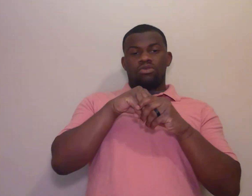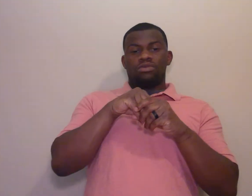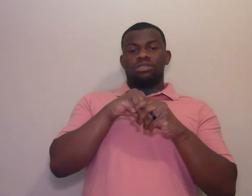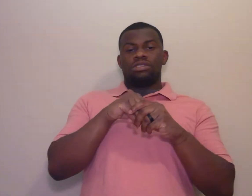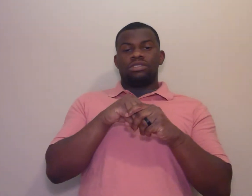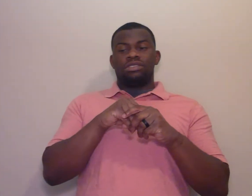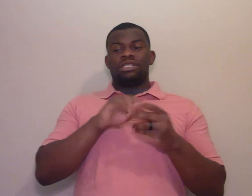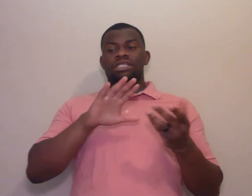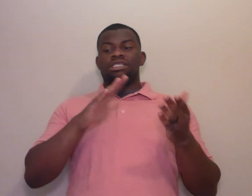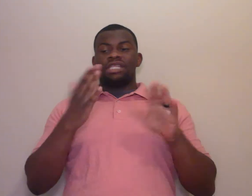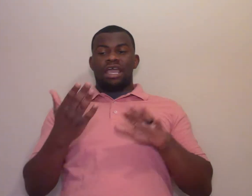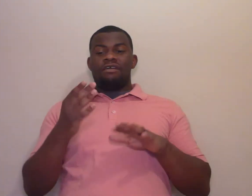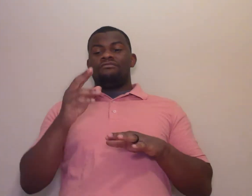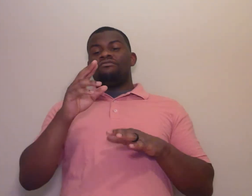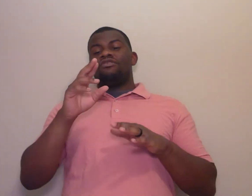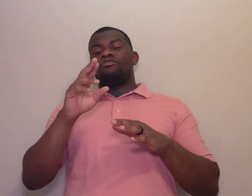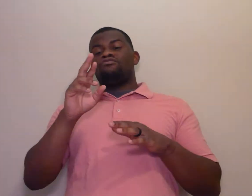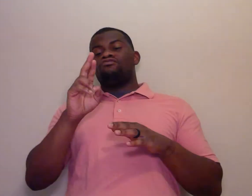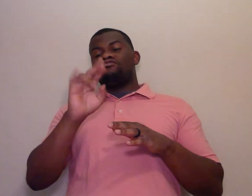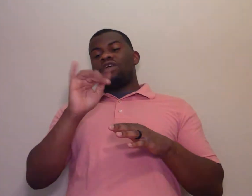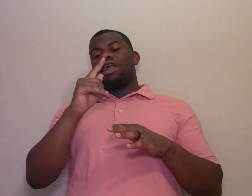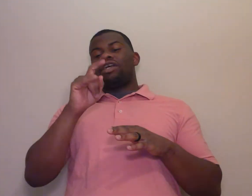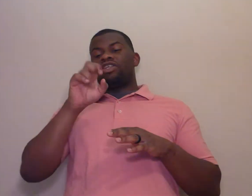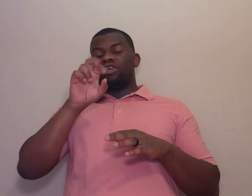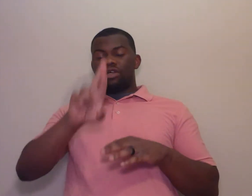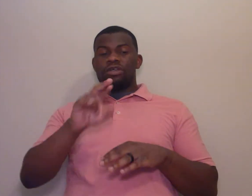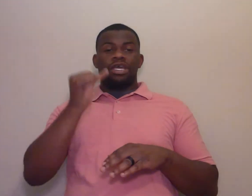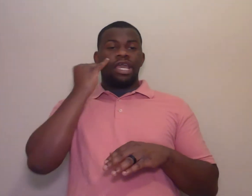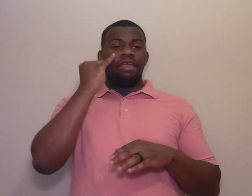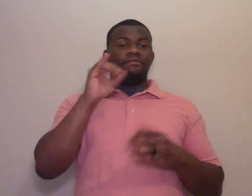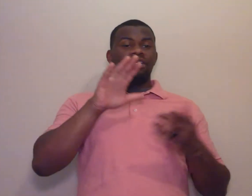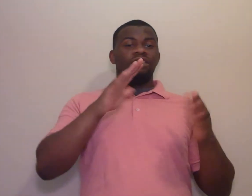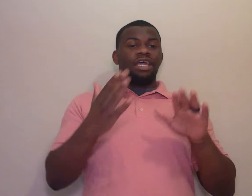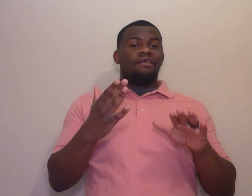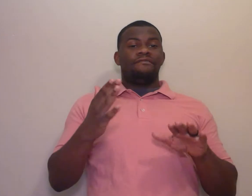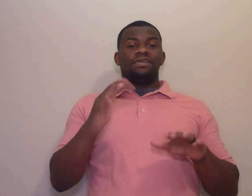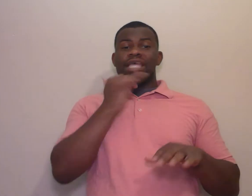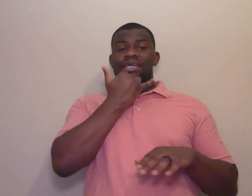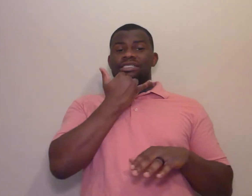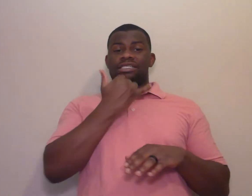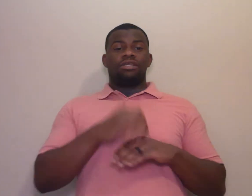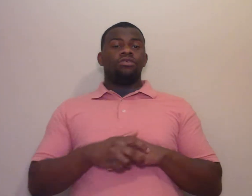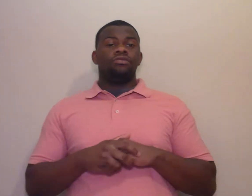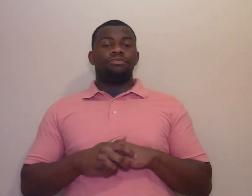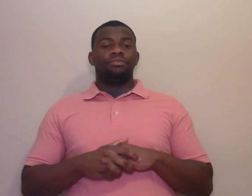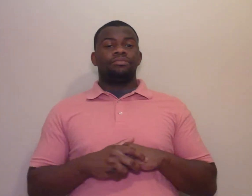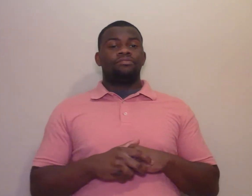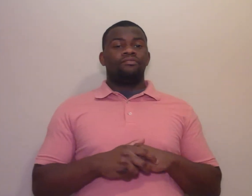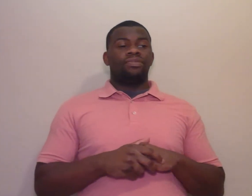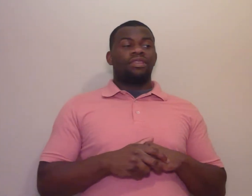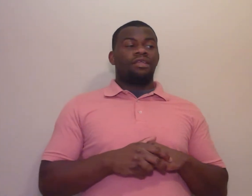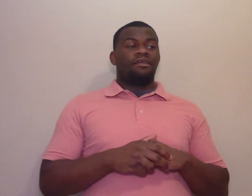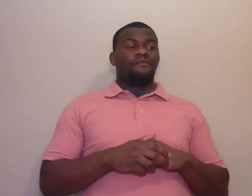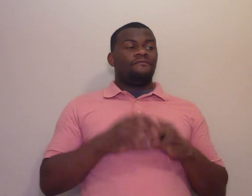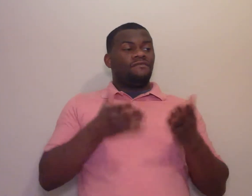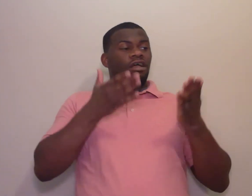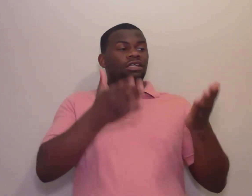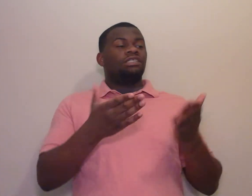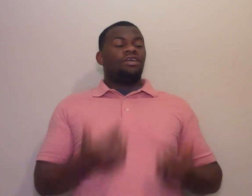doubles the face amount of coverage if the death is ruled accidental. The voluntary life policy allows employees the